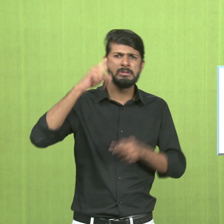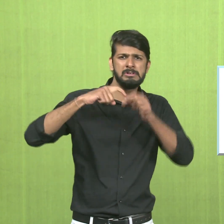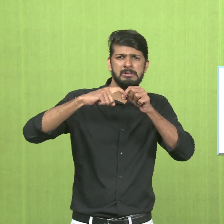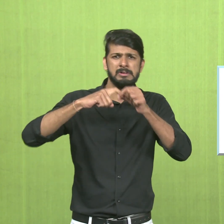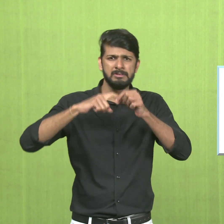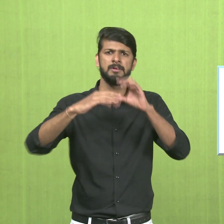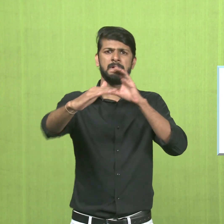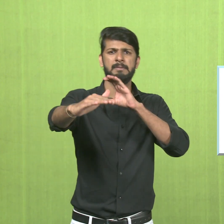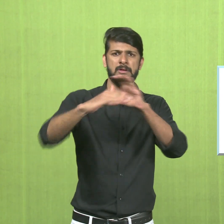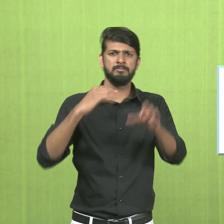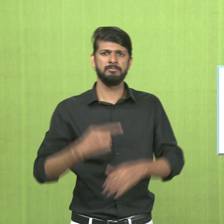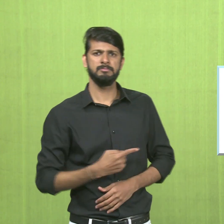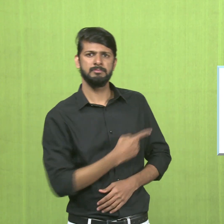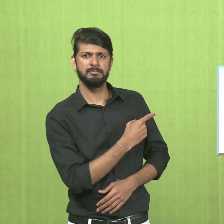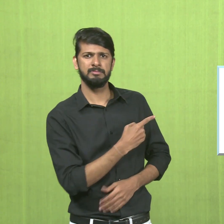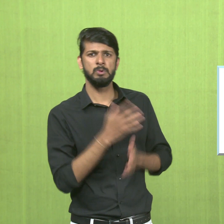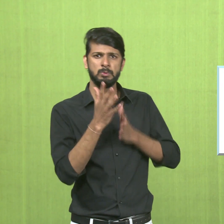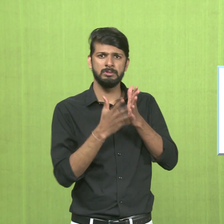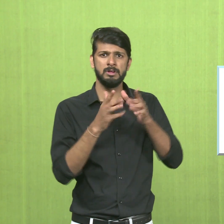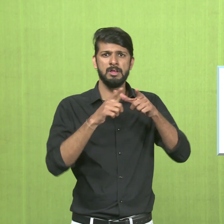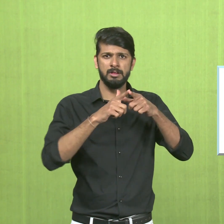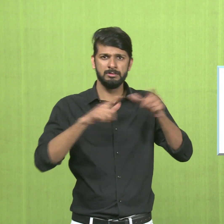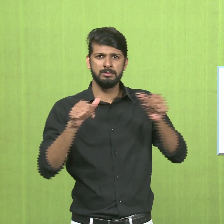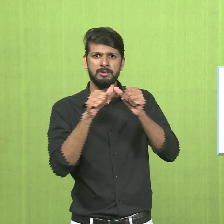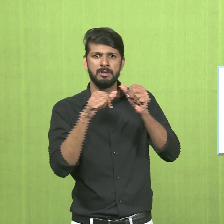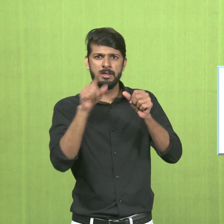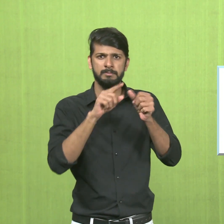For any queries, please email us at